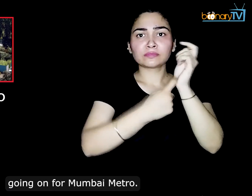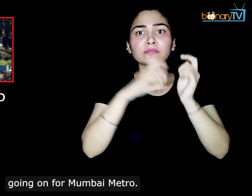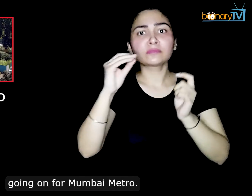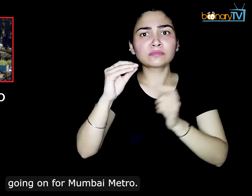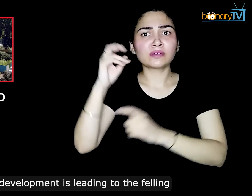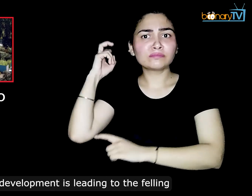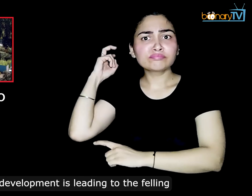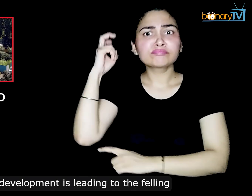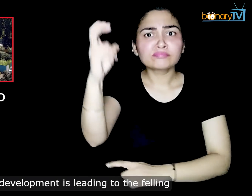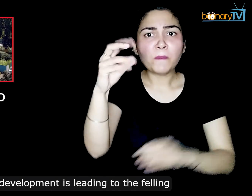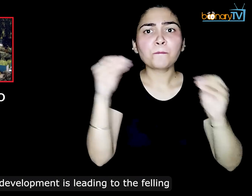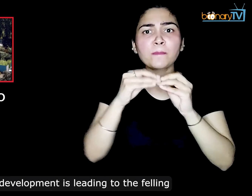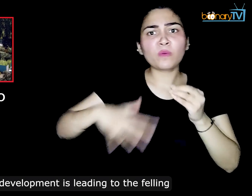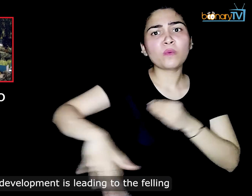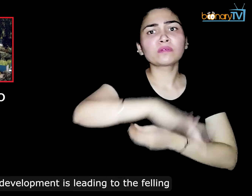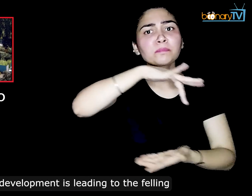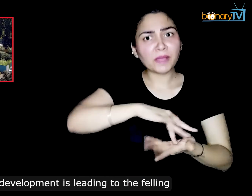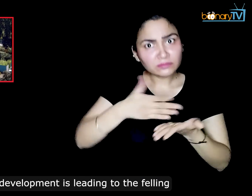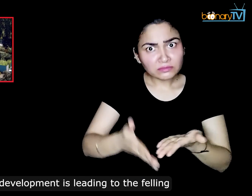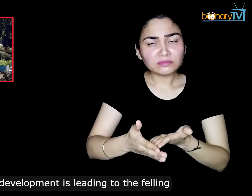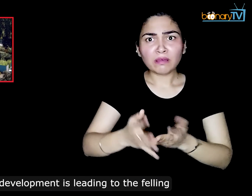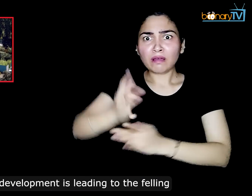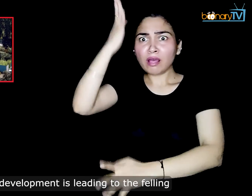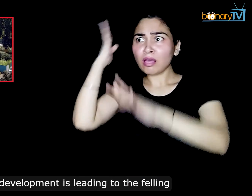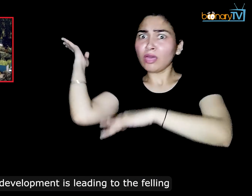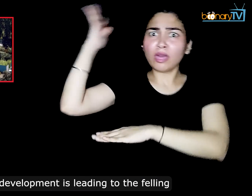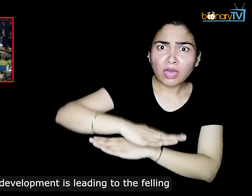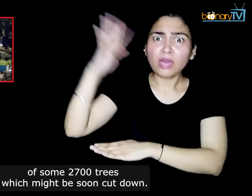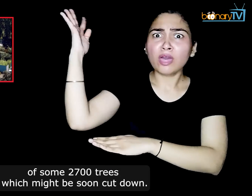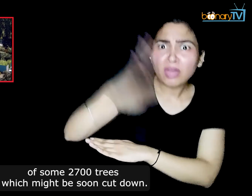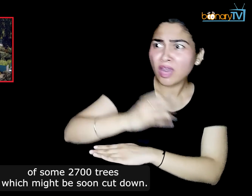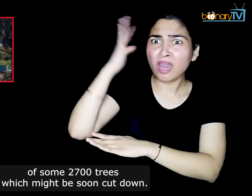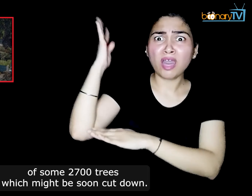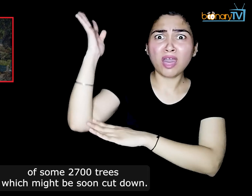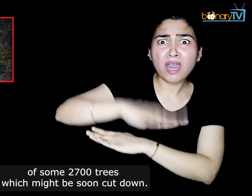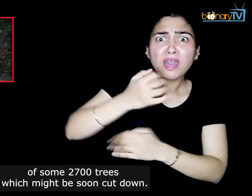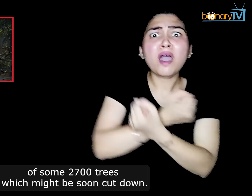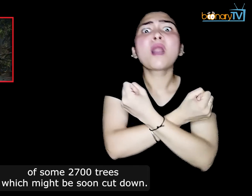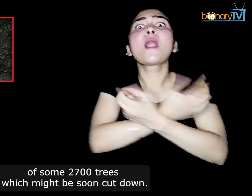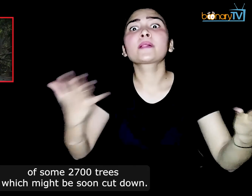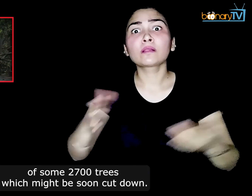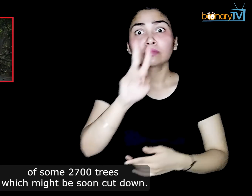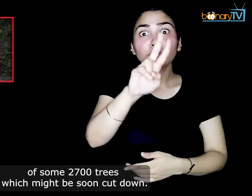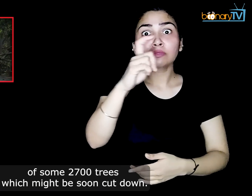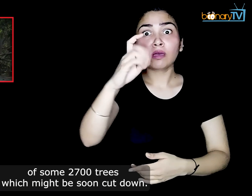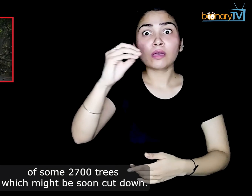This development is leading to the felling of some 2,700 trees